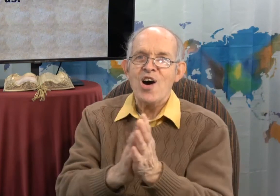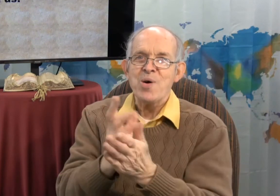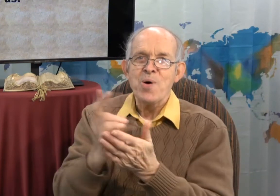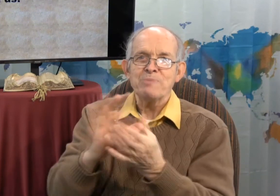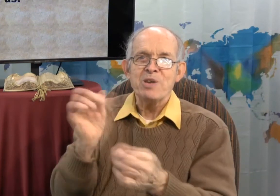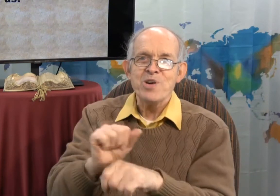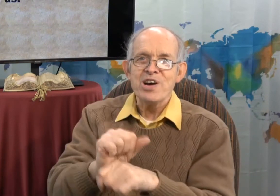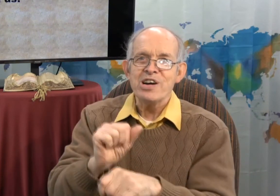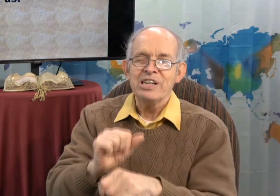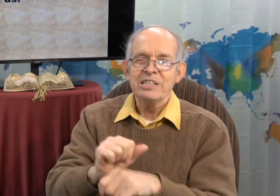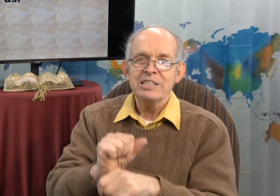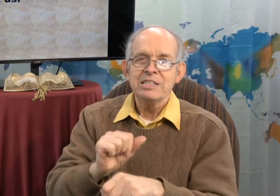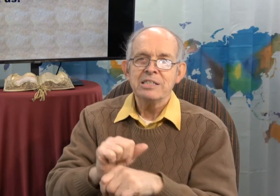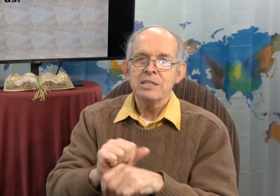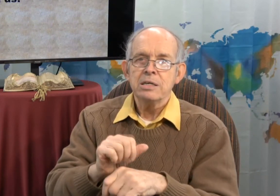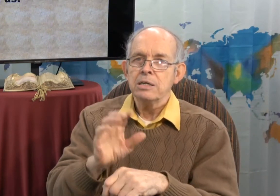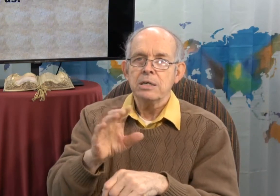fire, Holy Spirit,